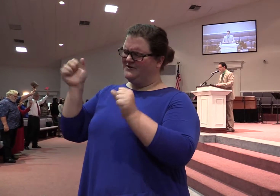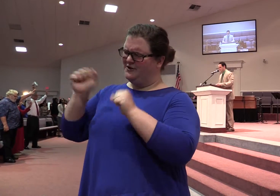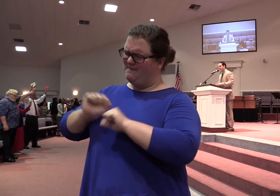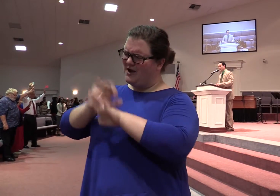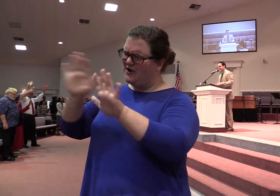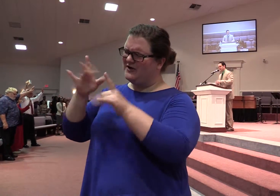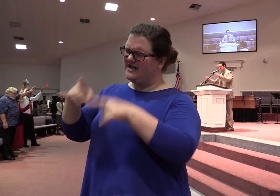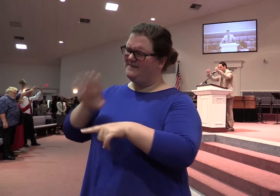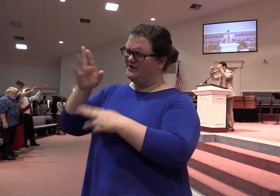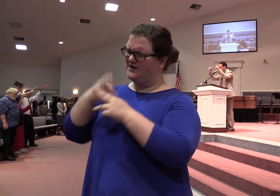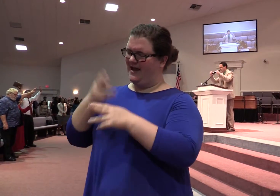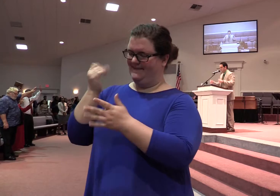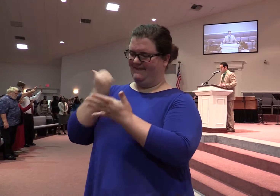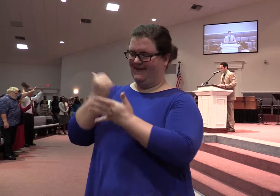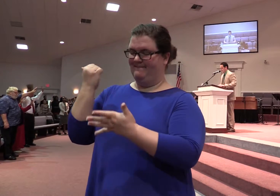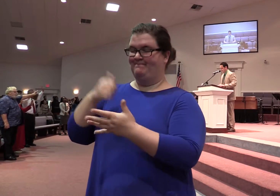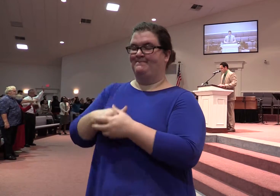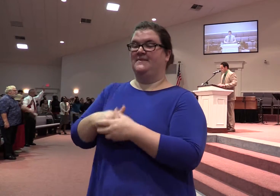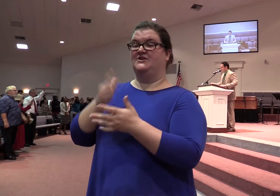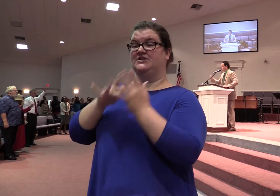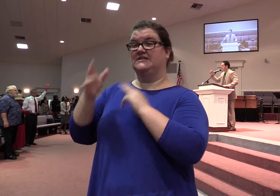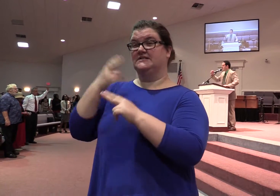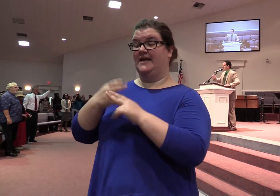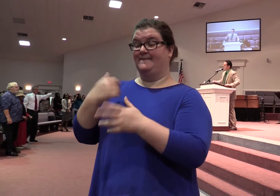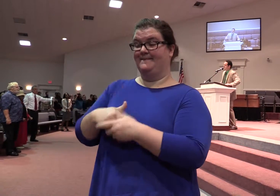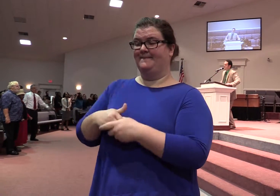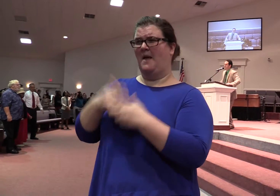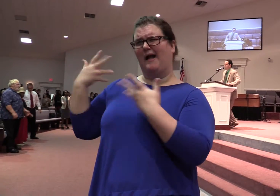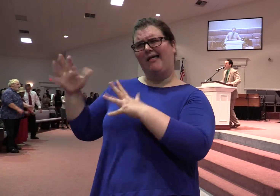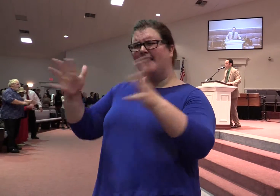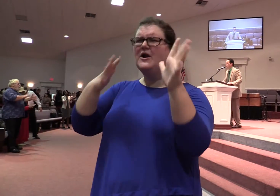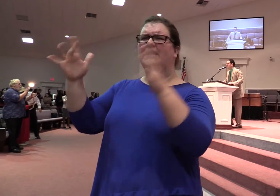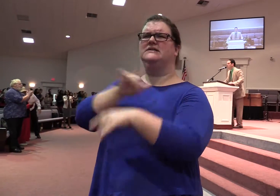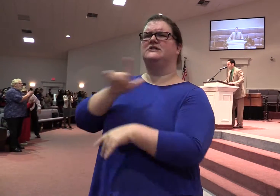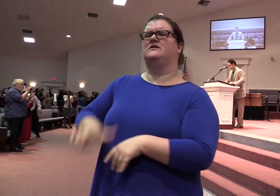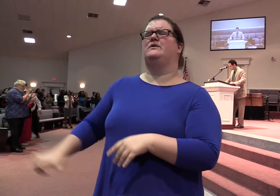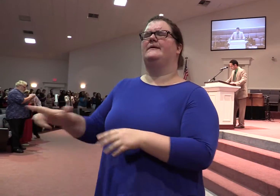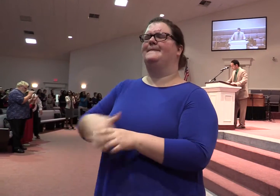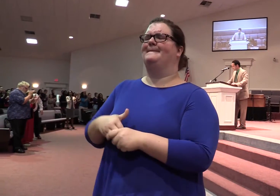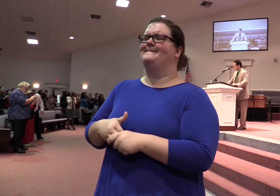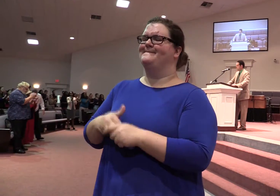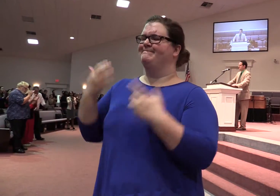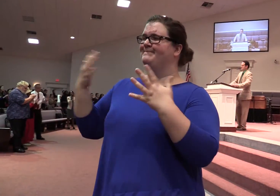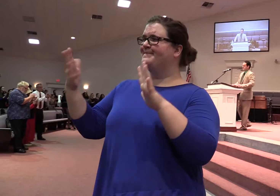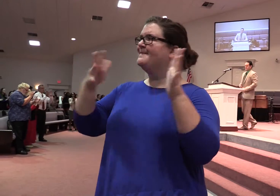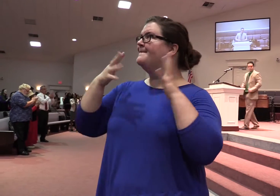done in your name. And everybody say, in Jesus' name. Jesus. Come on, clap your hands unto the Lord.